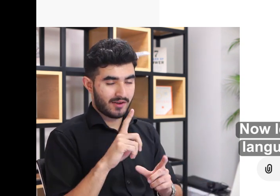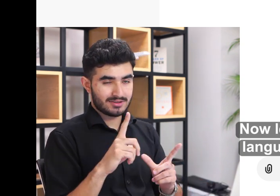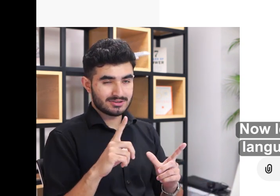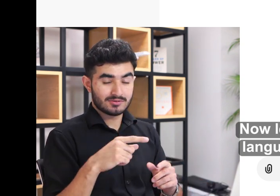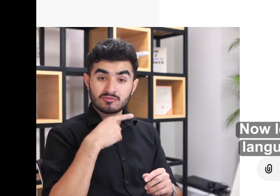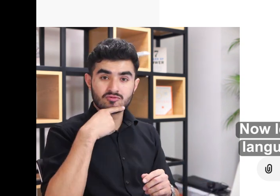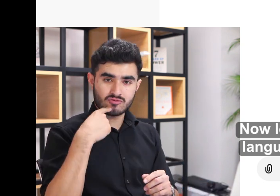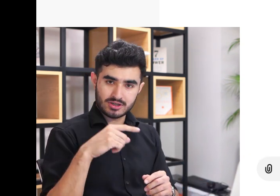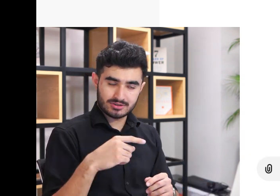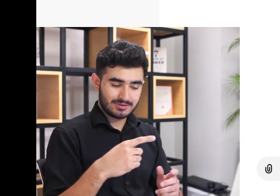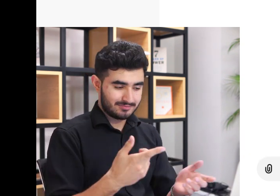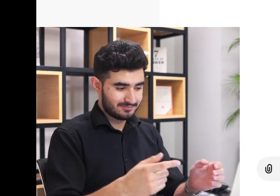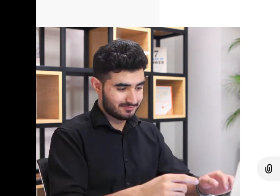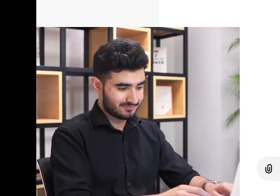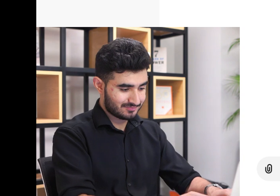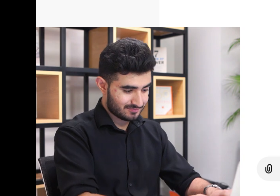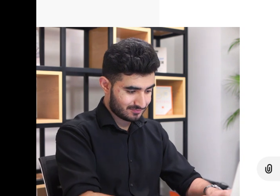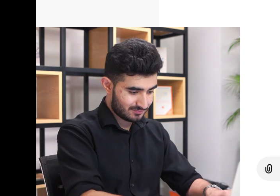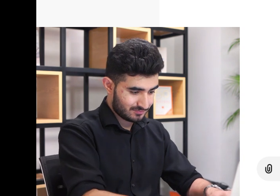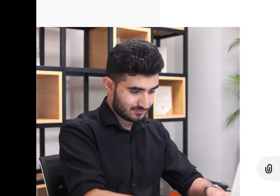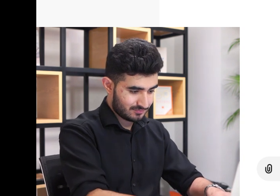this time.